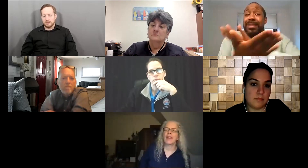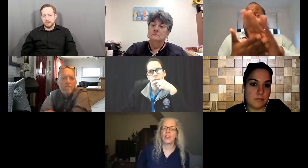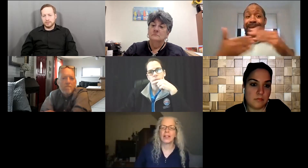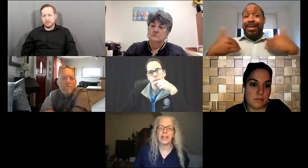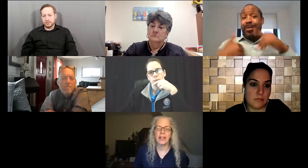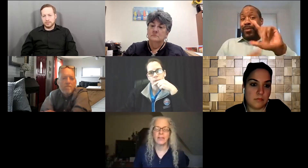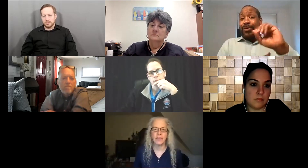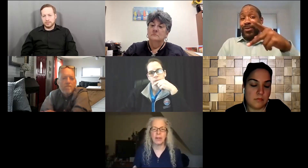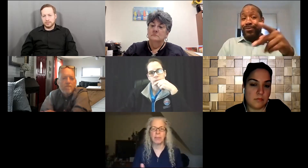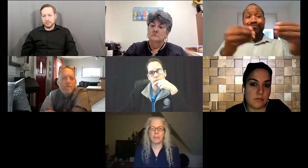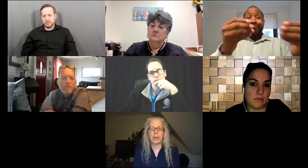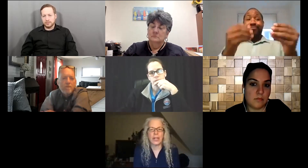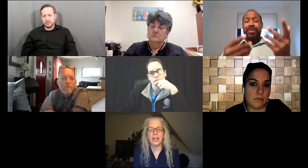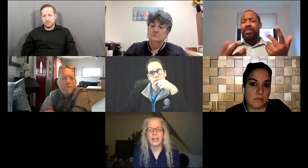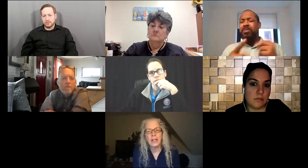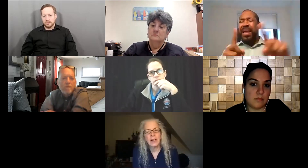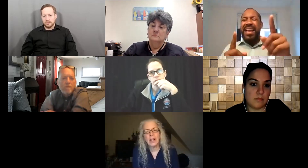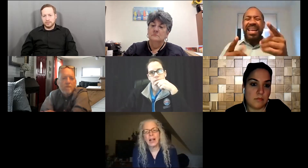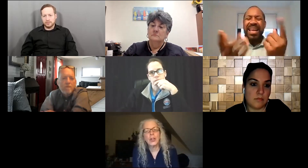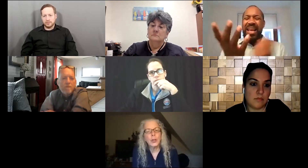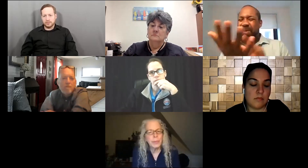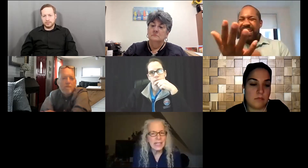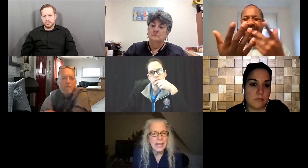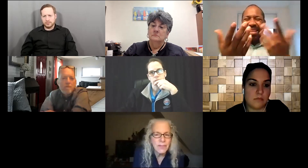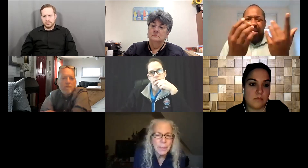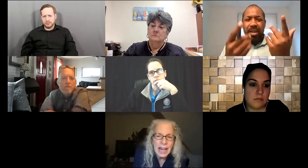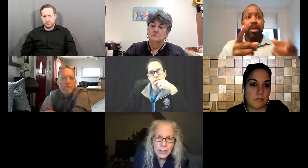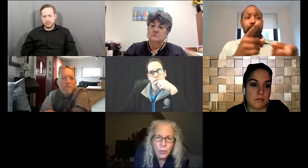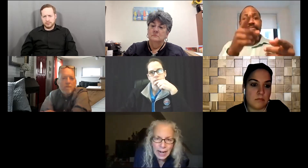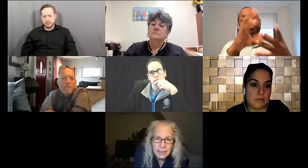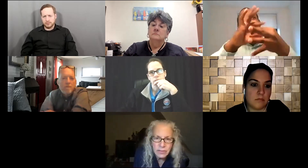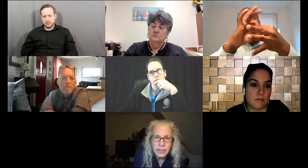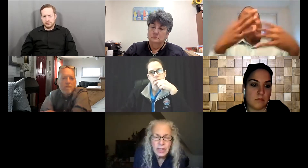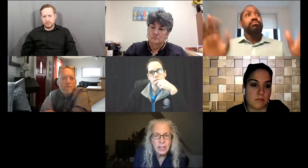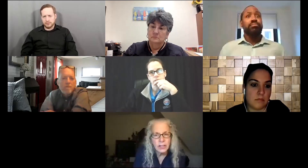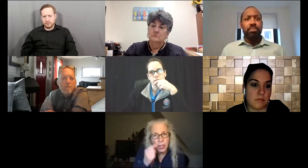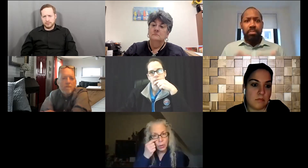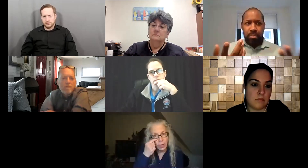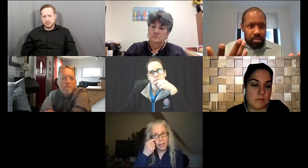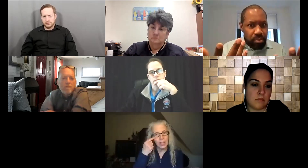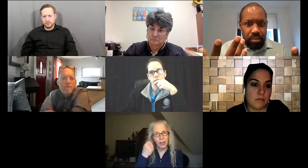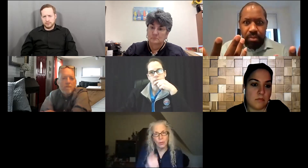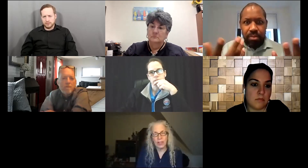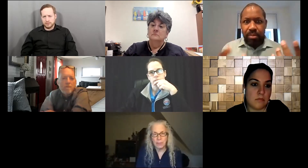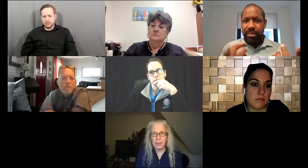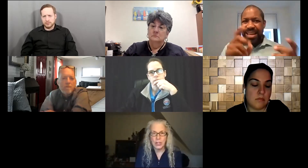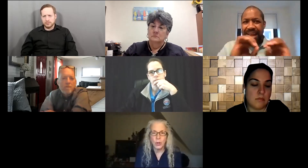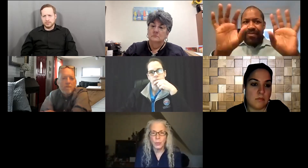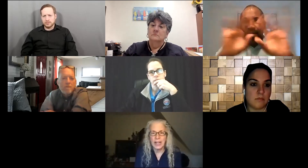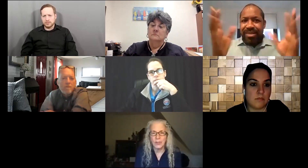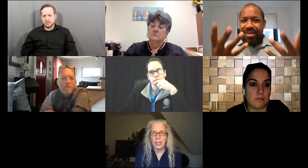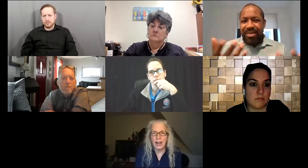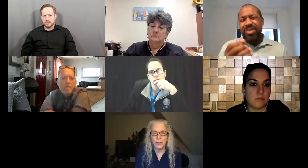them there at the 15-minute period, the loop doesn't give them that interactive. So, you know, they've been